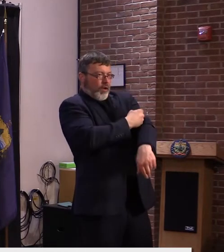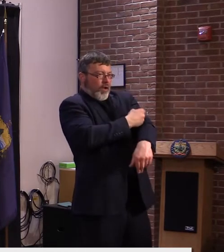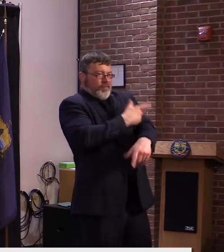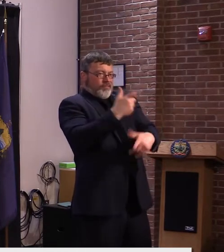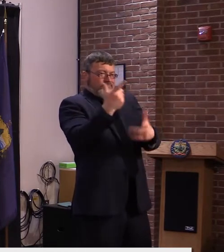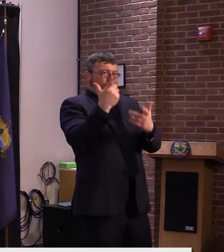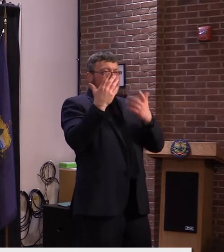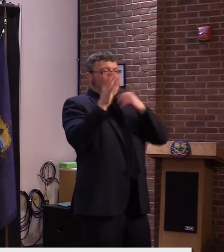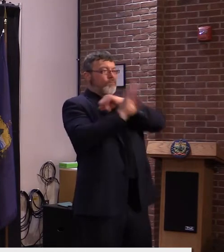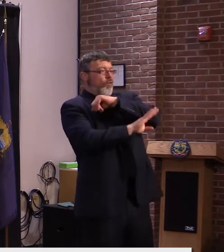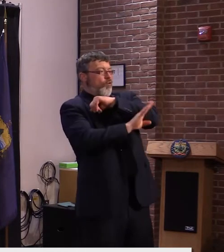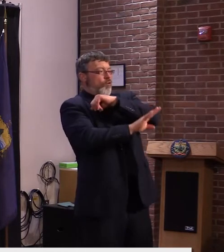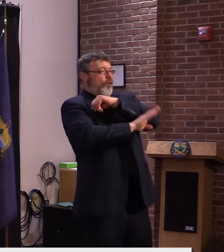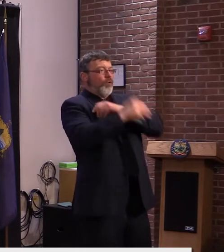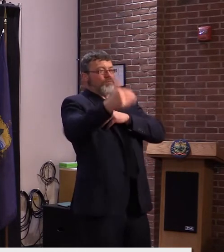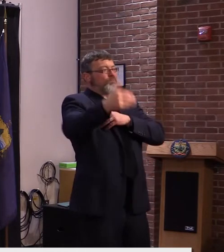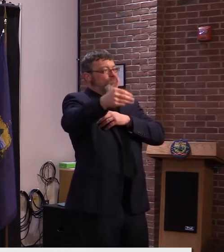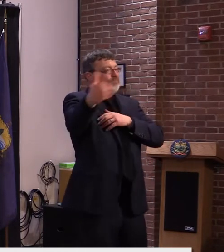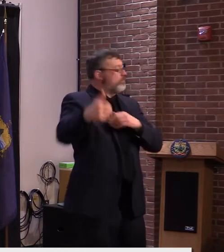question.